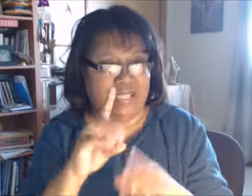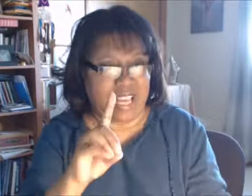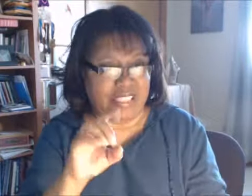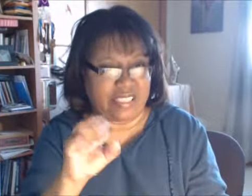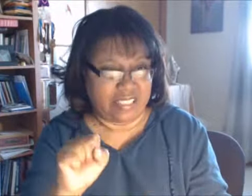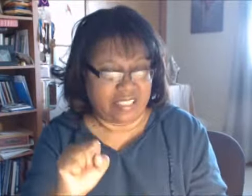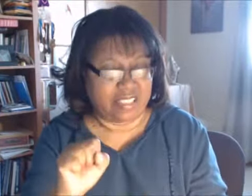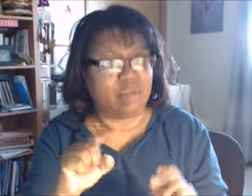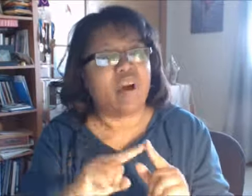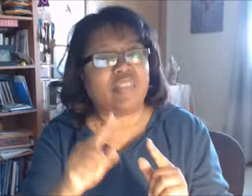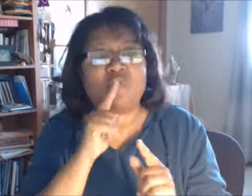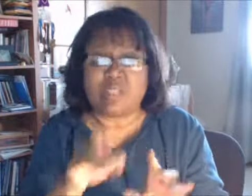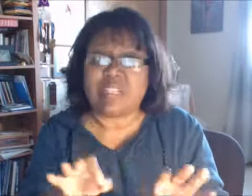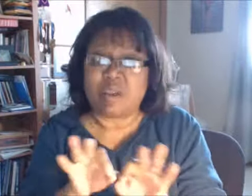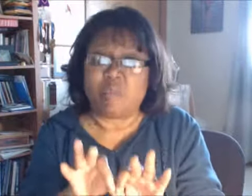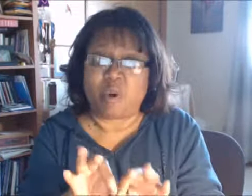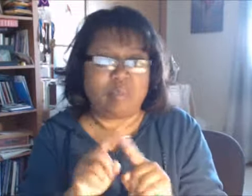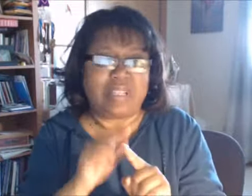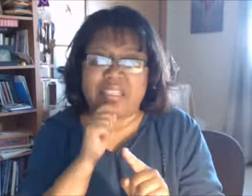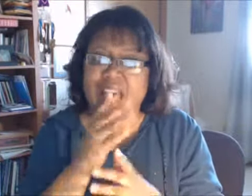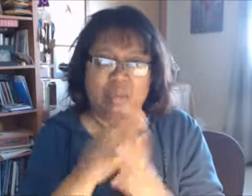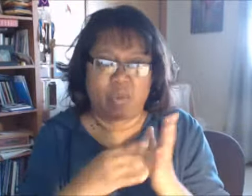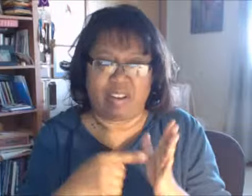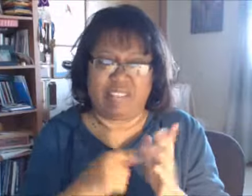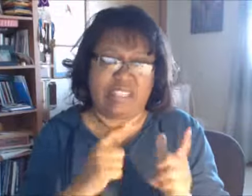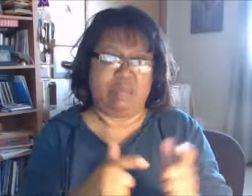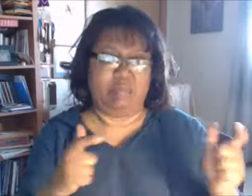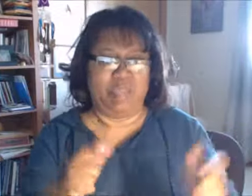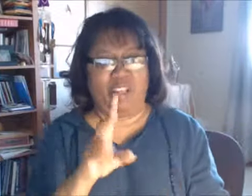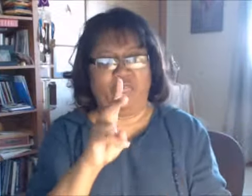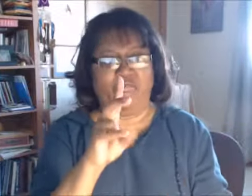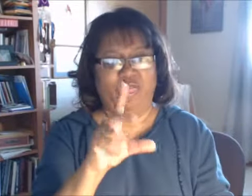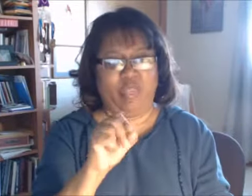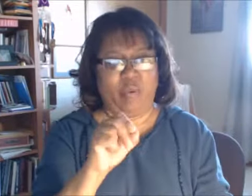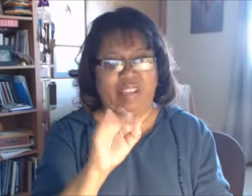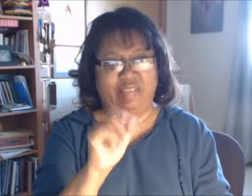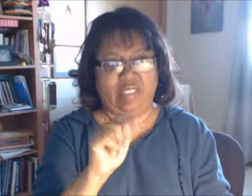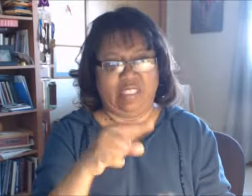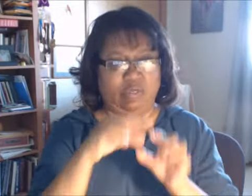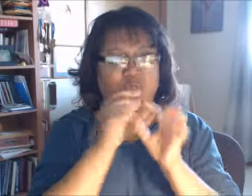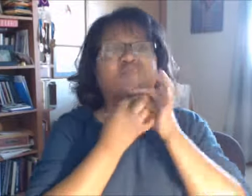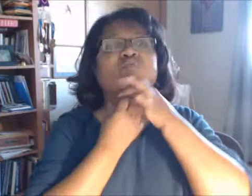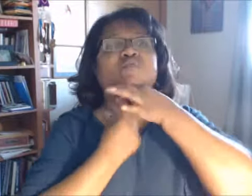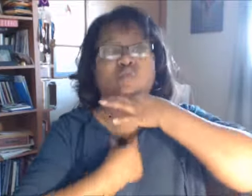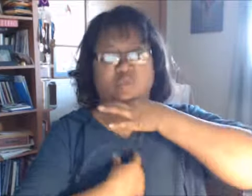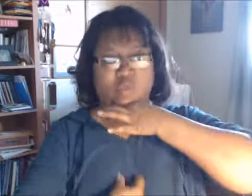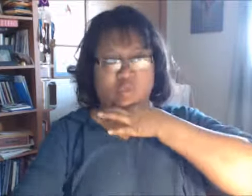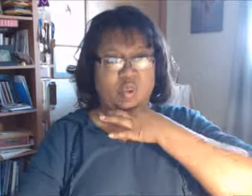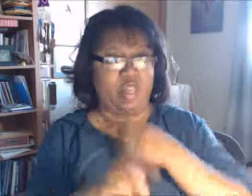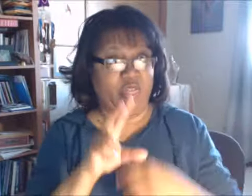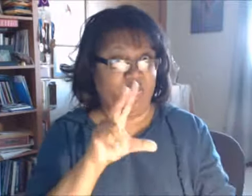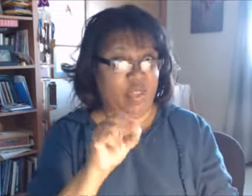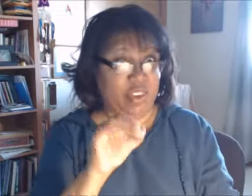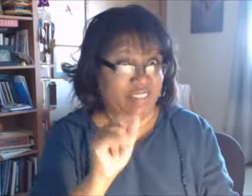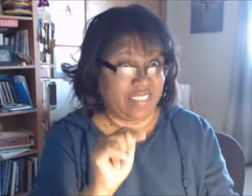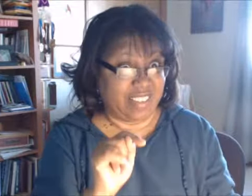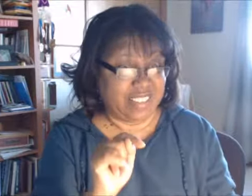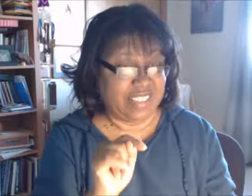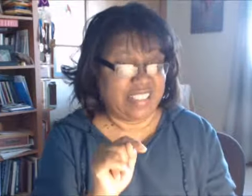are of importance, but they are not part of that big 30-foot tube. The teeth, for example, are considered accessory, as are the salivary